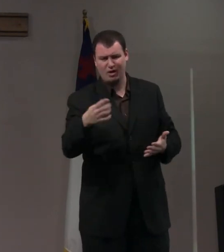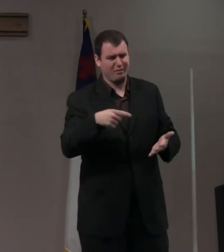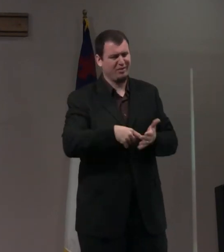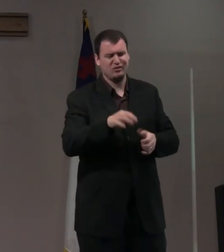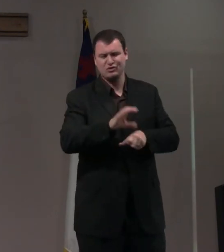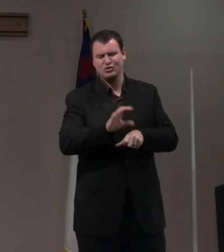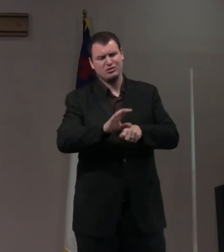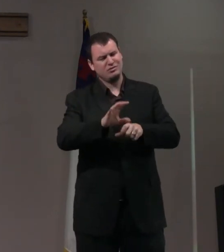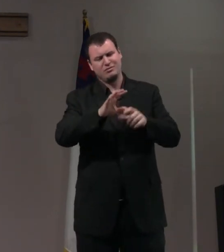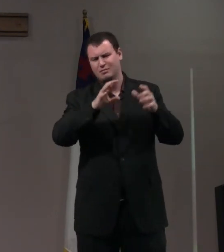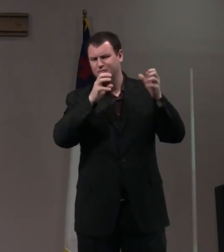do.